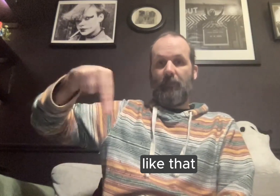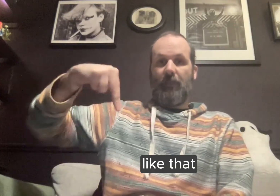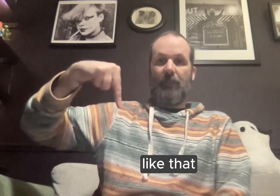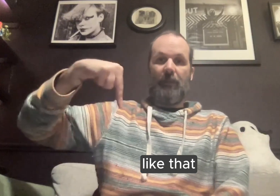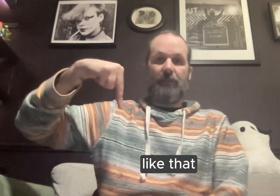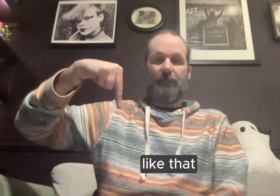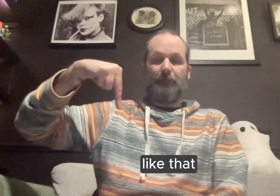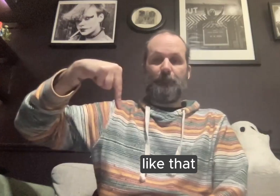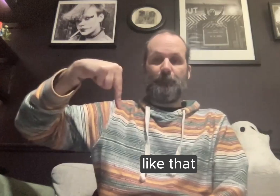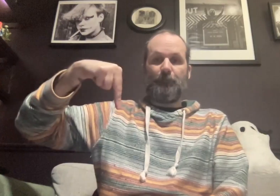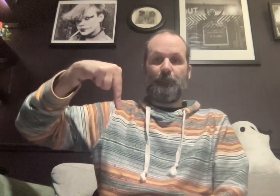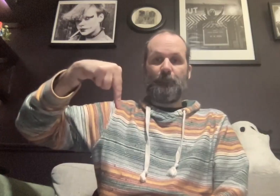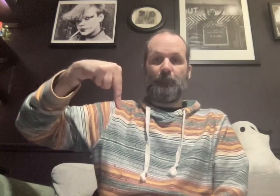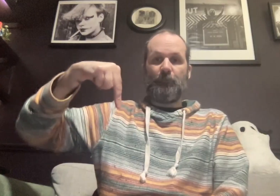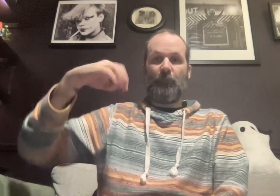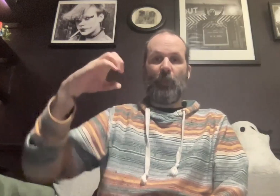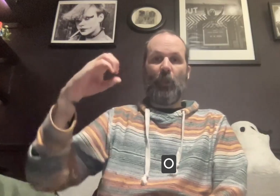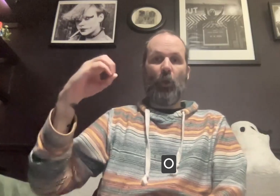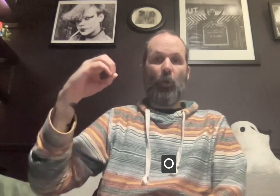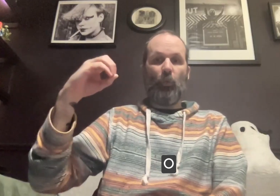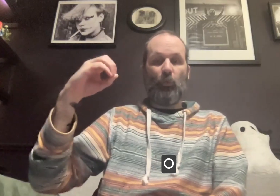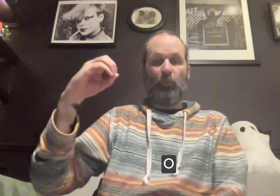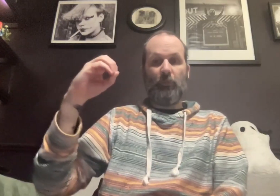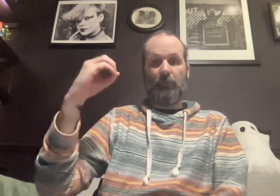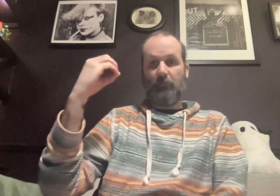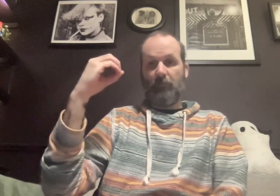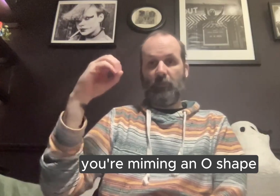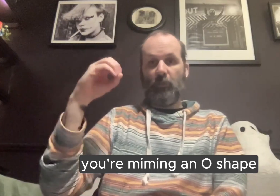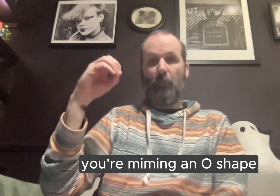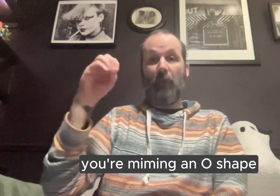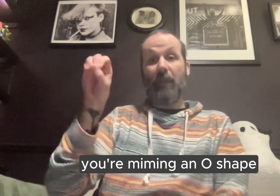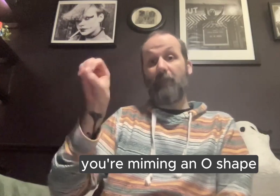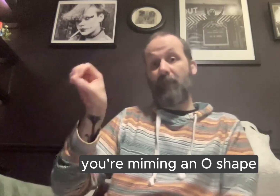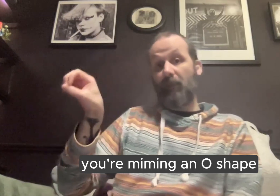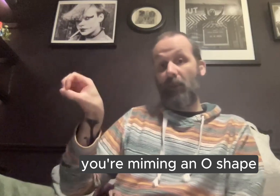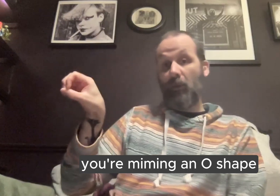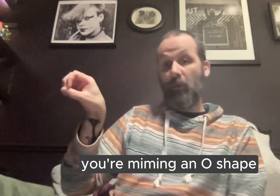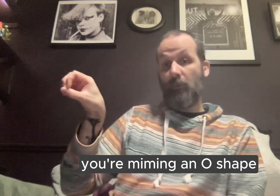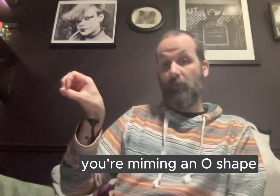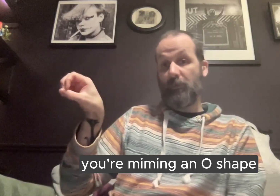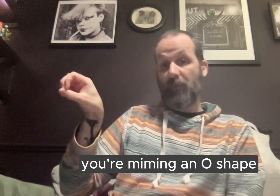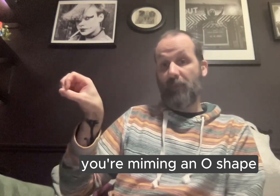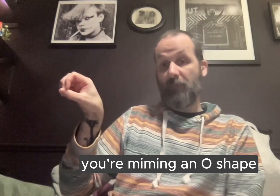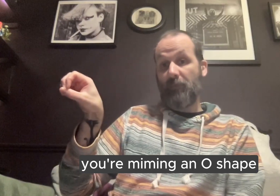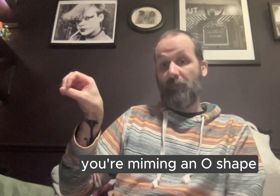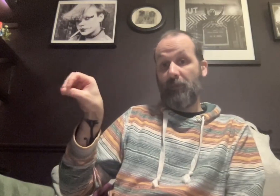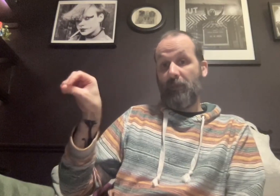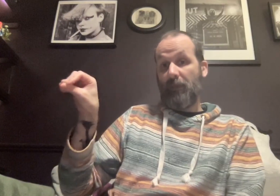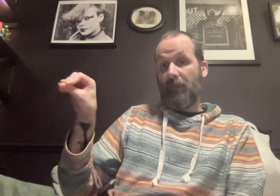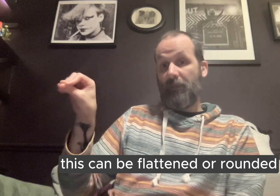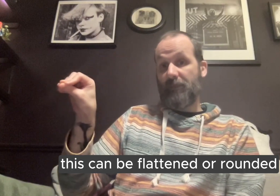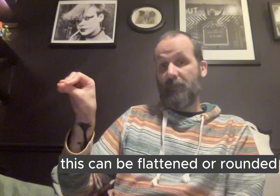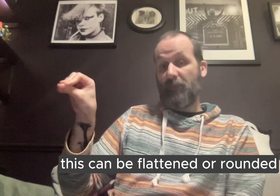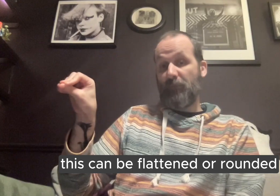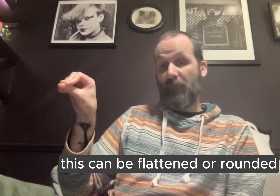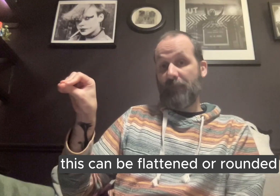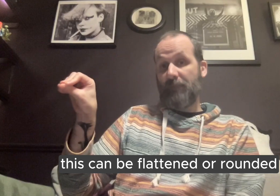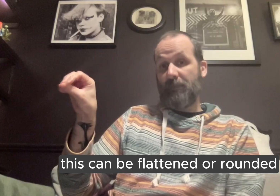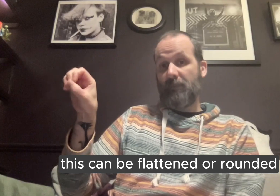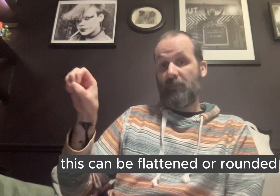like that. O, you're miming an O shape, and this can be flattened